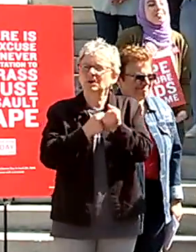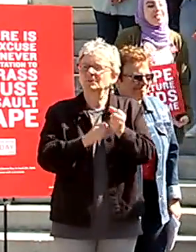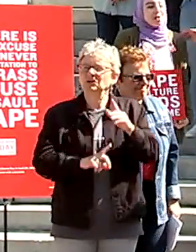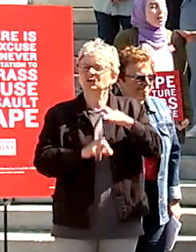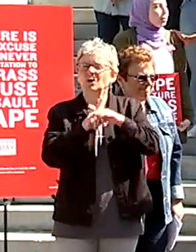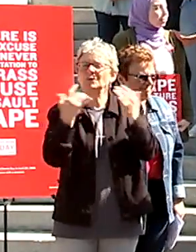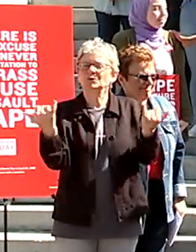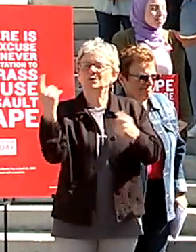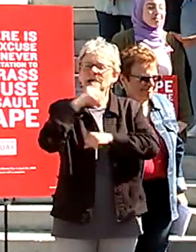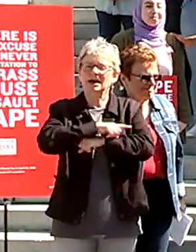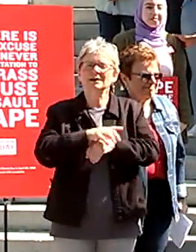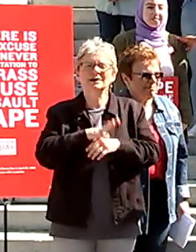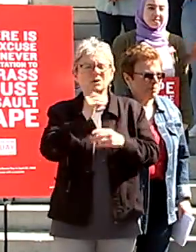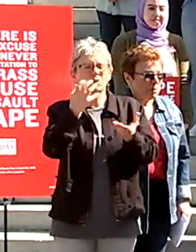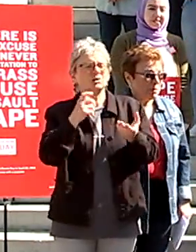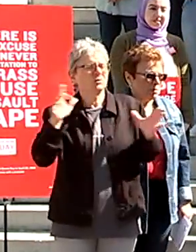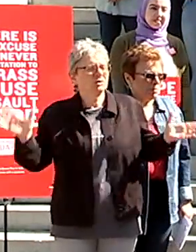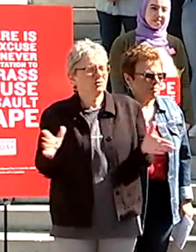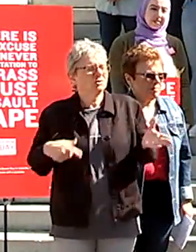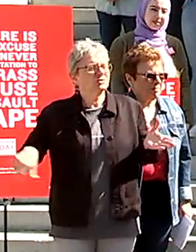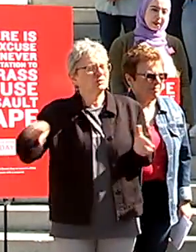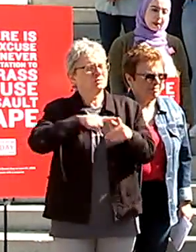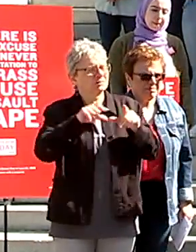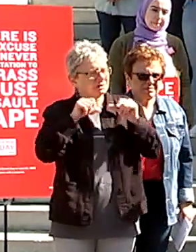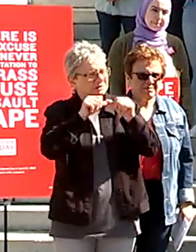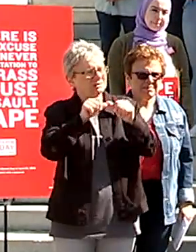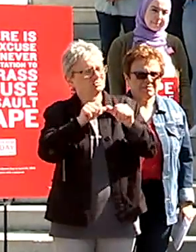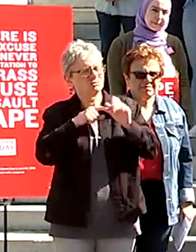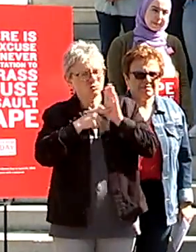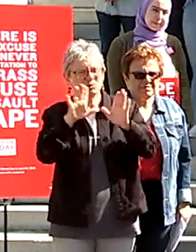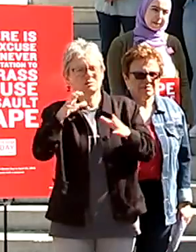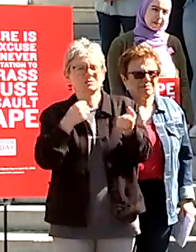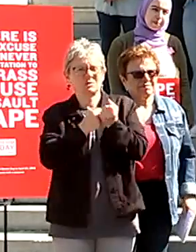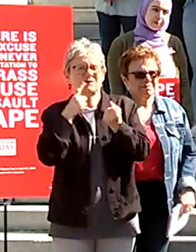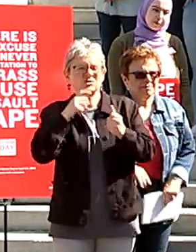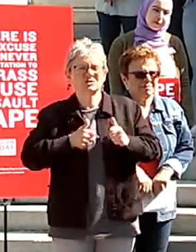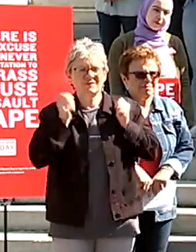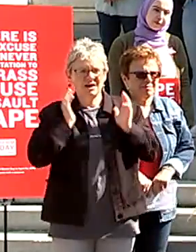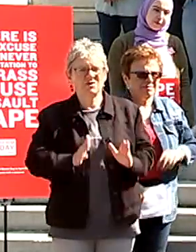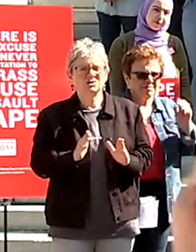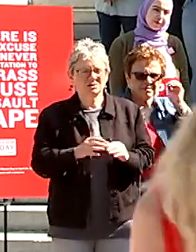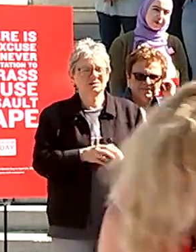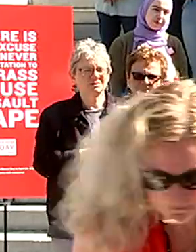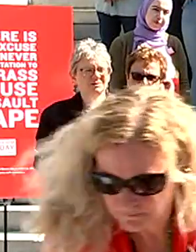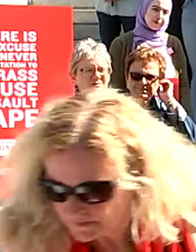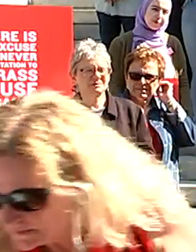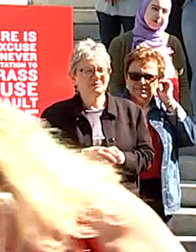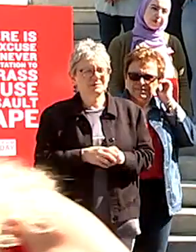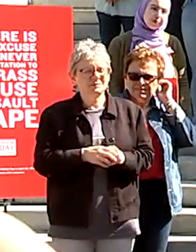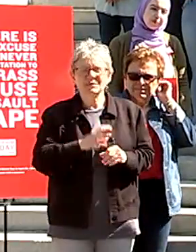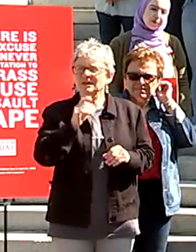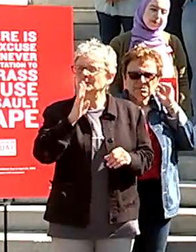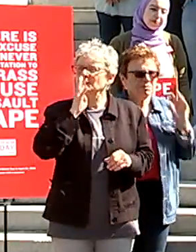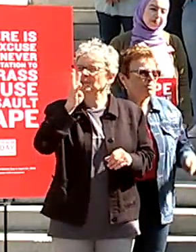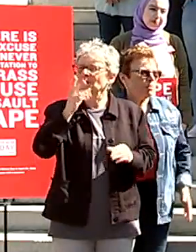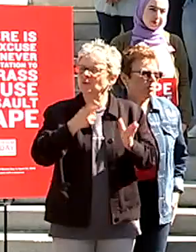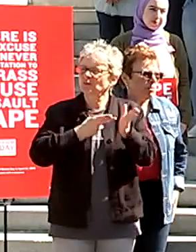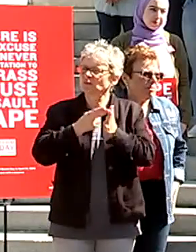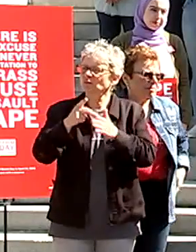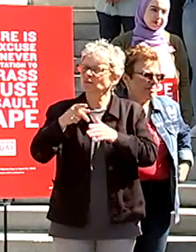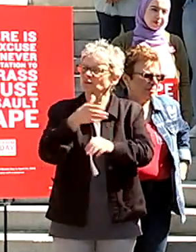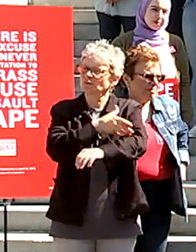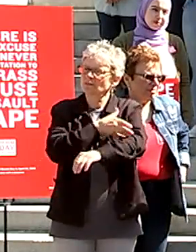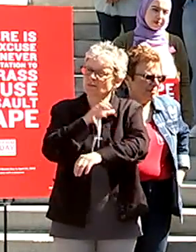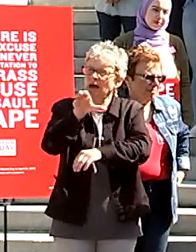today. And we want to encourage you to continue to show your support for survivors and speak the truth to